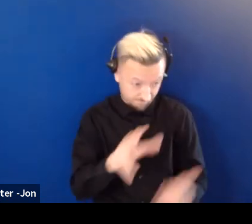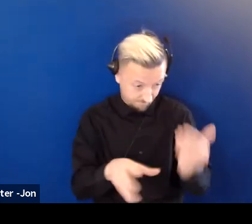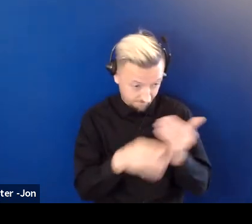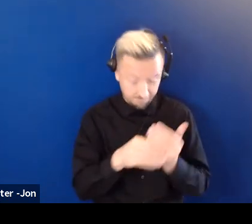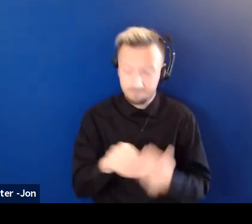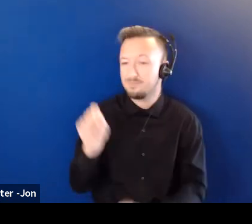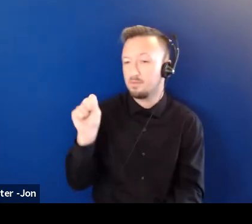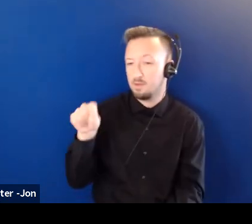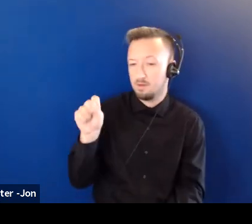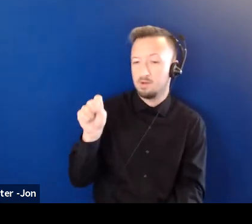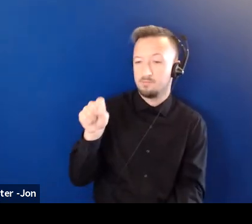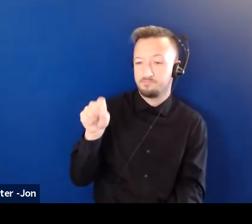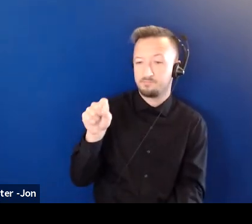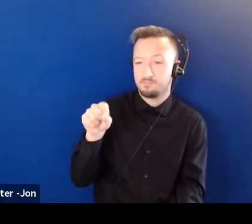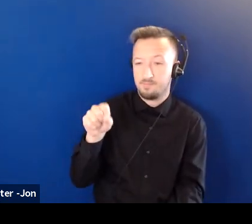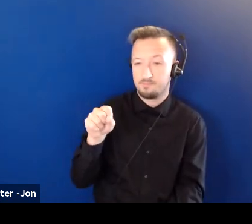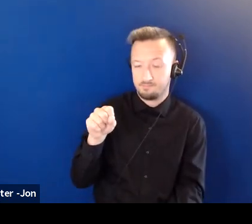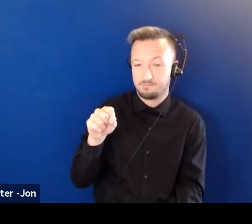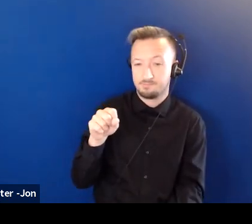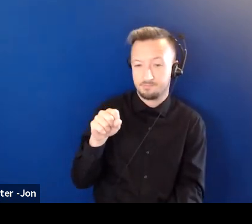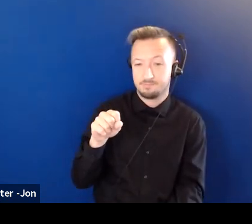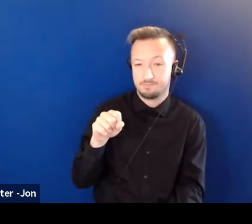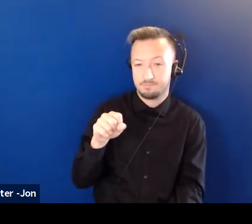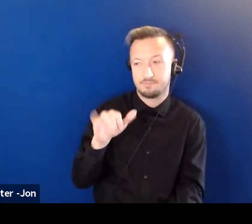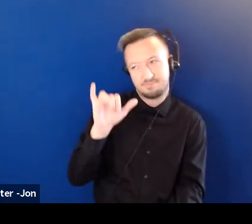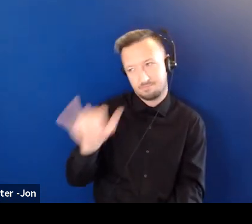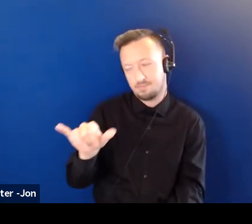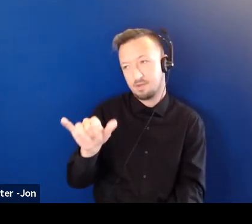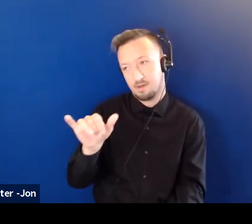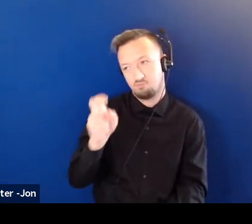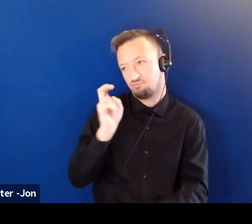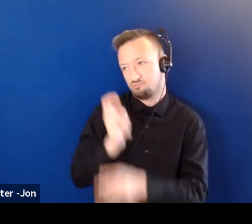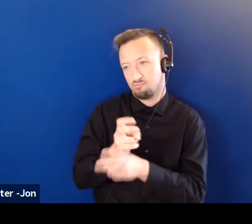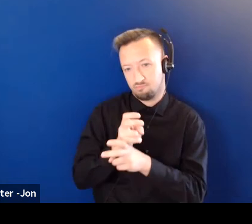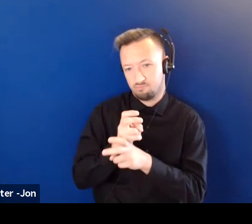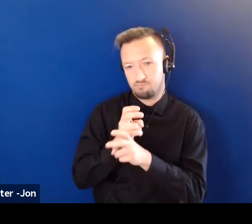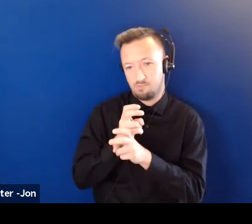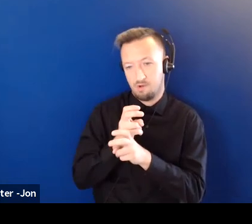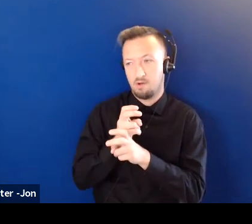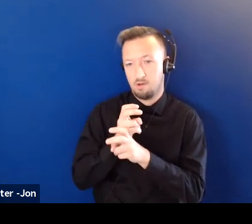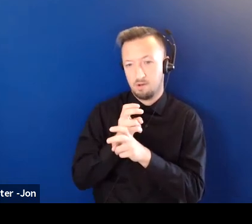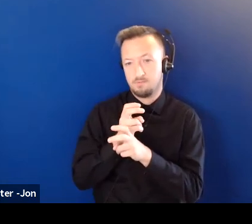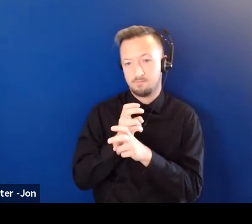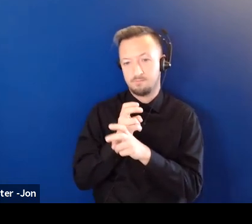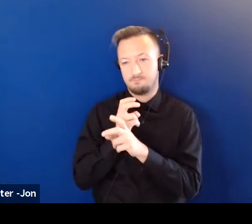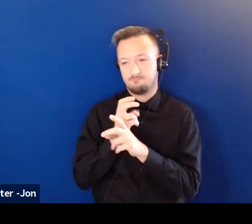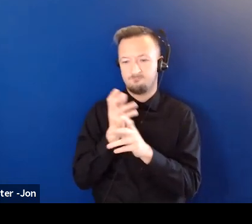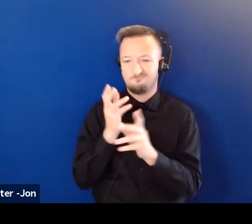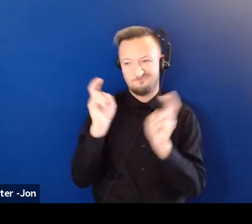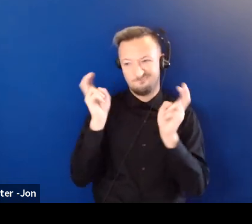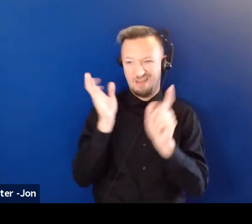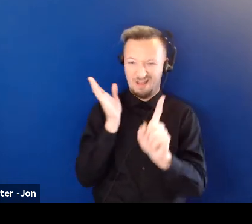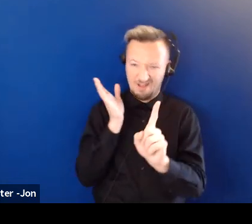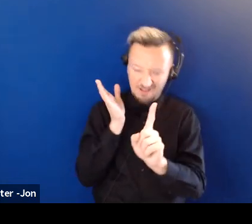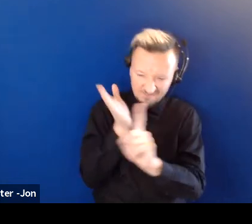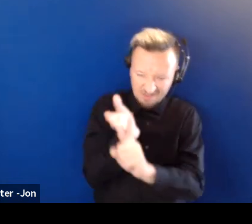Yes. So it's something that's very hard to necessarily convince them within